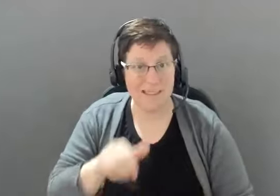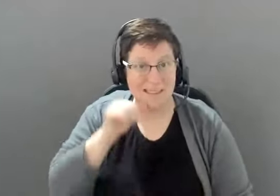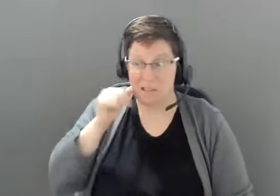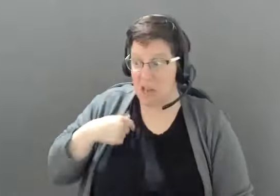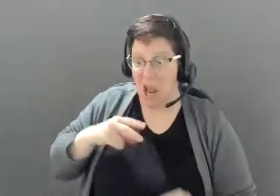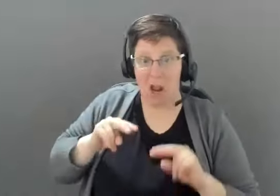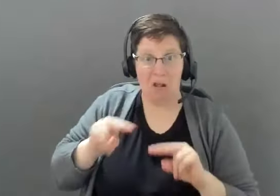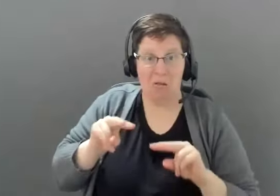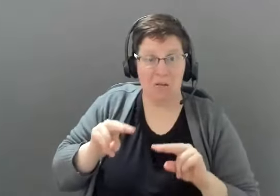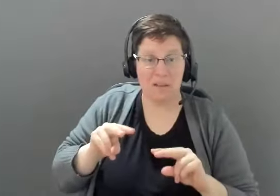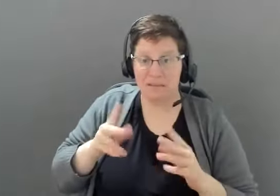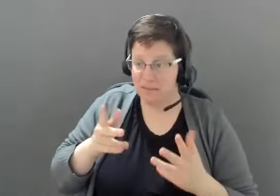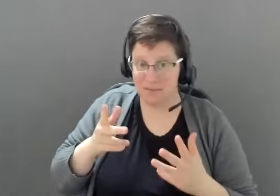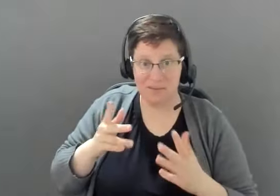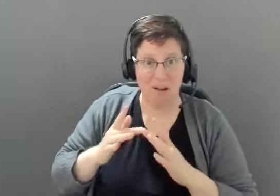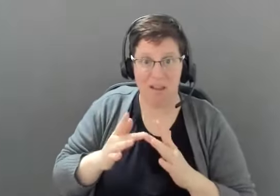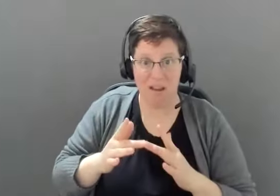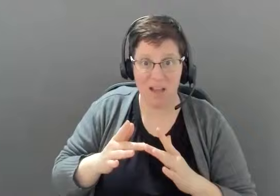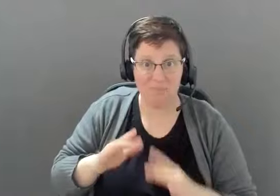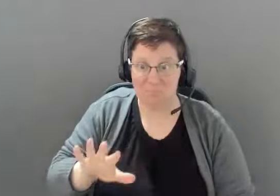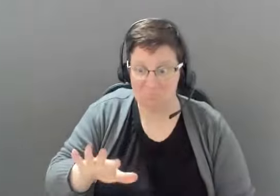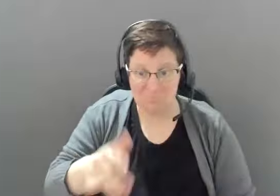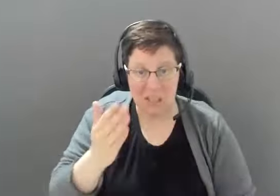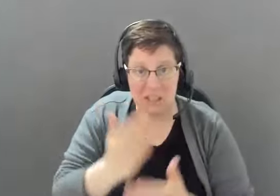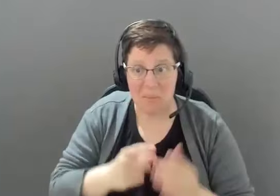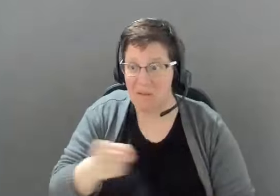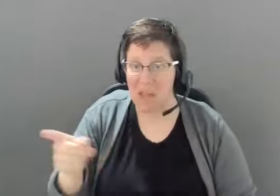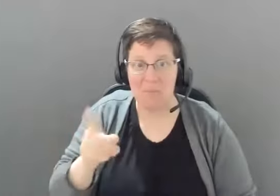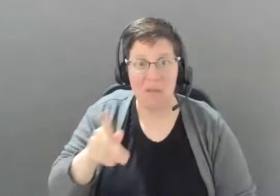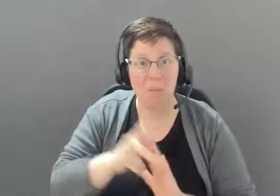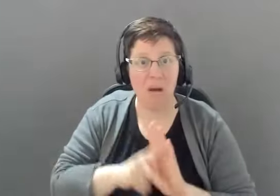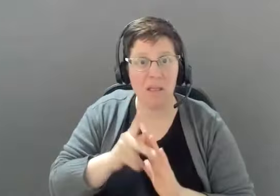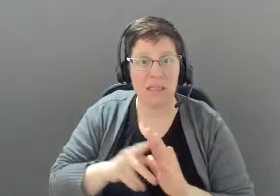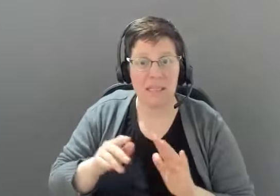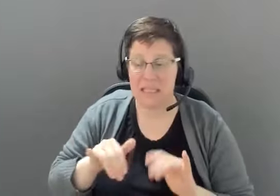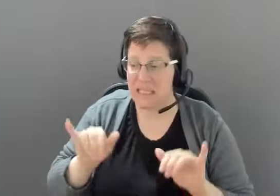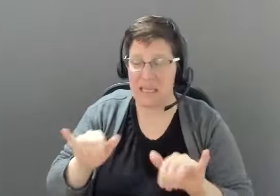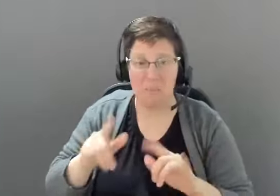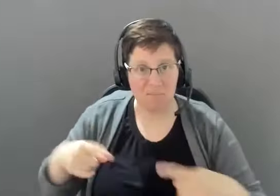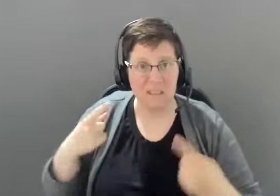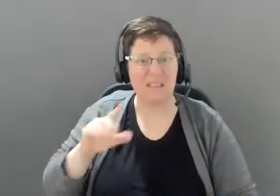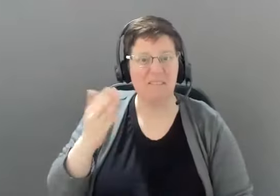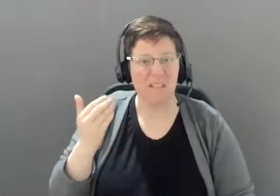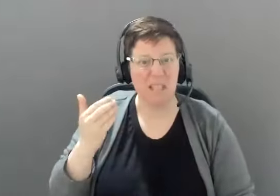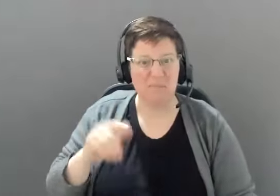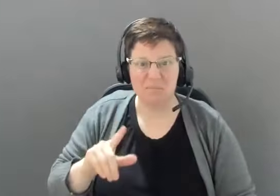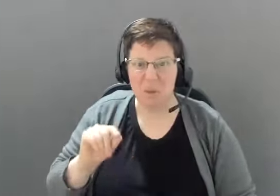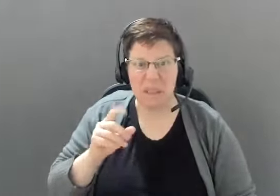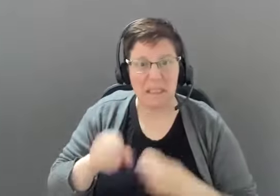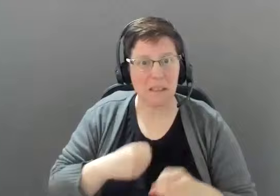policy, some of them haven't been updated in 20 years, 15, 20 years. So we really need to get updated on this information, because